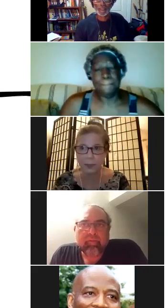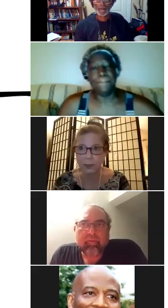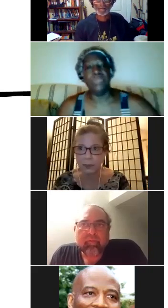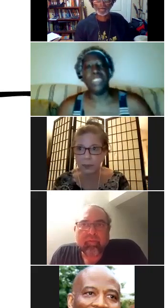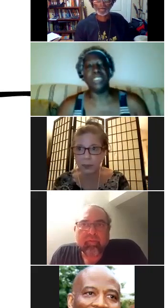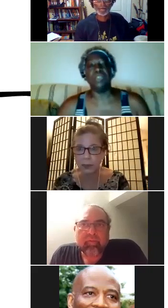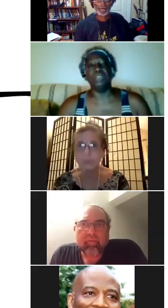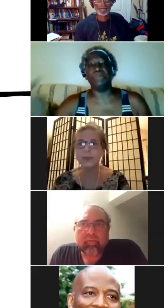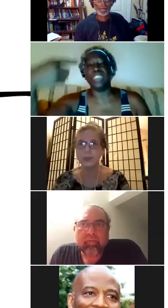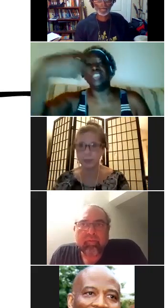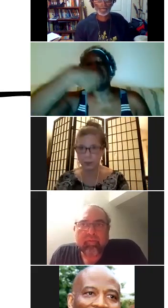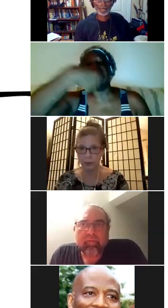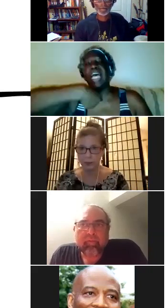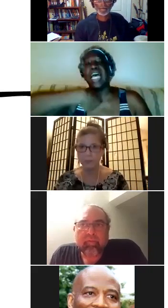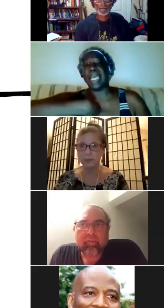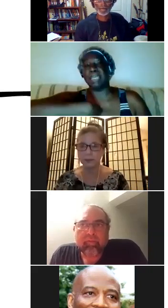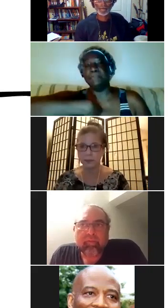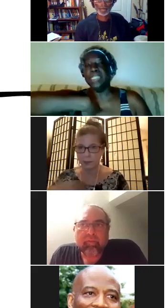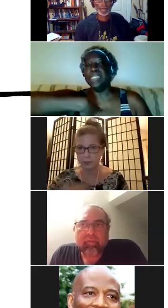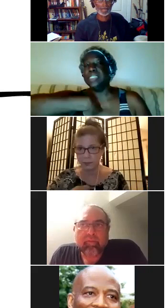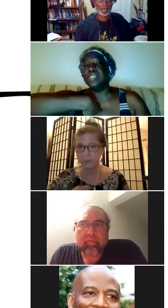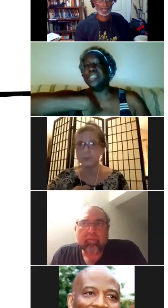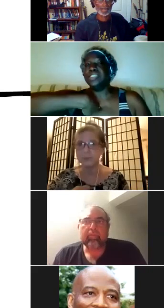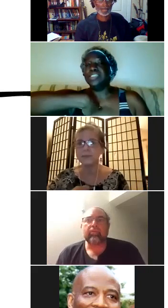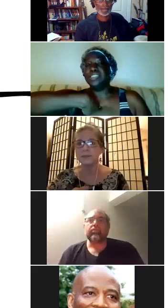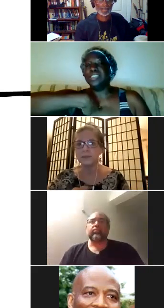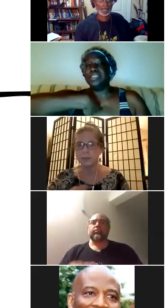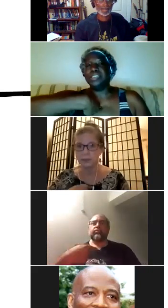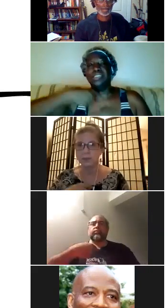from. So you would point to yourself, I'm,